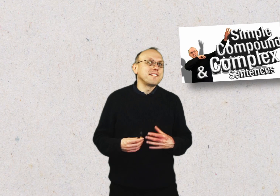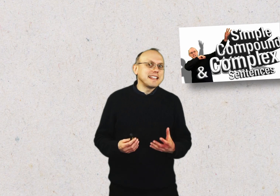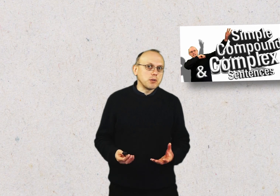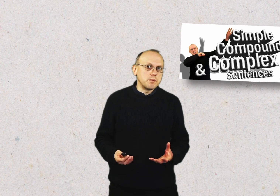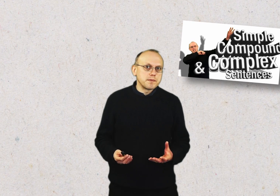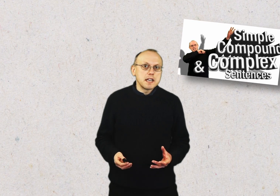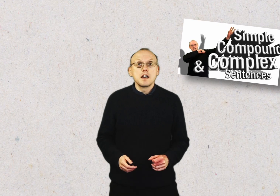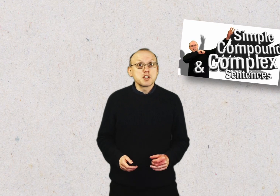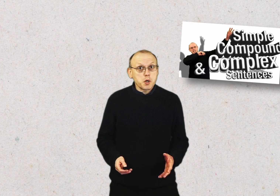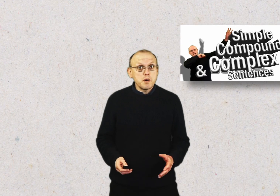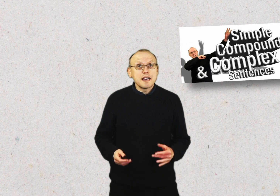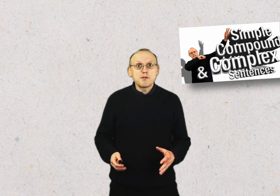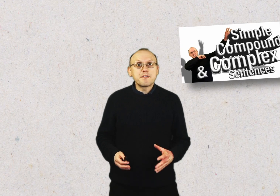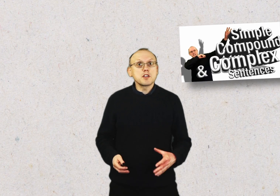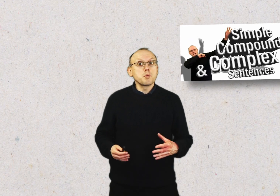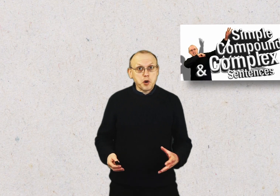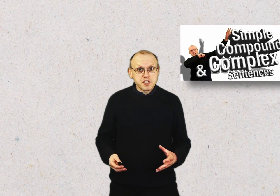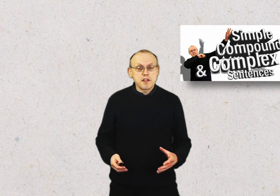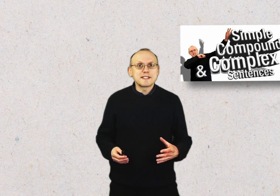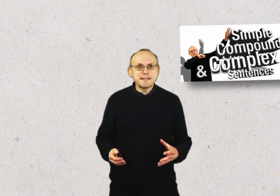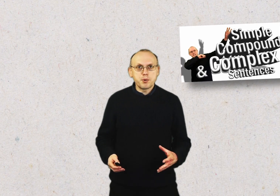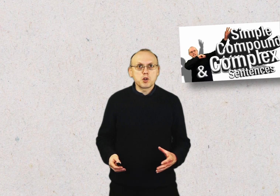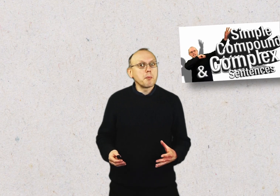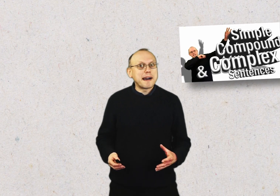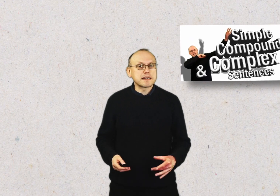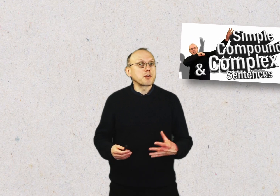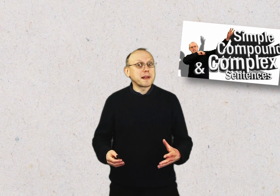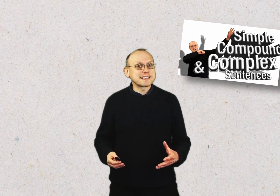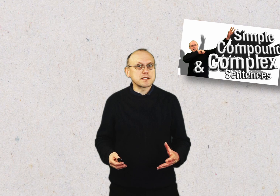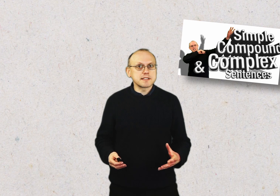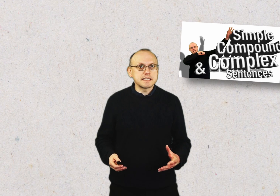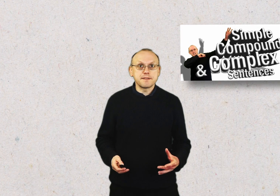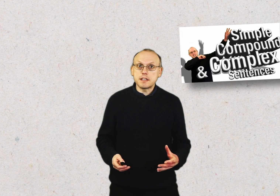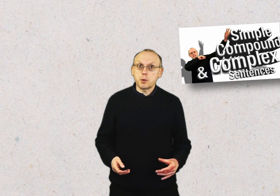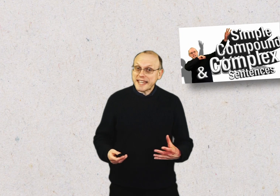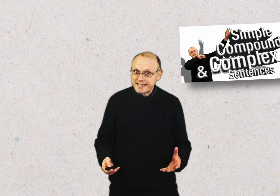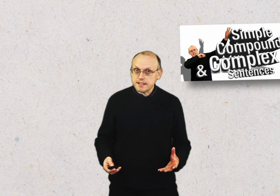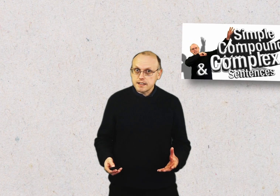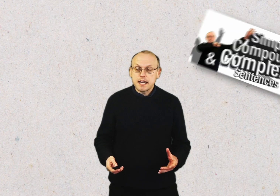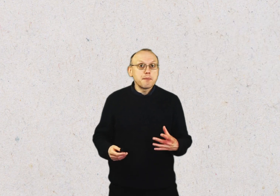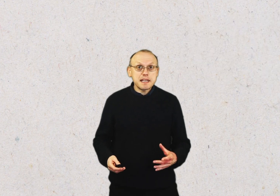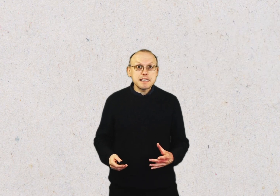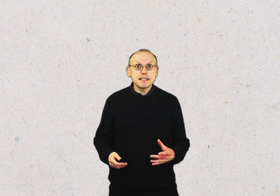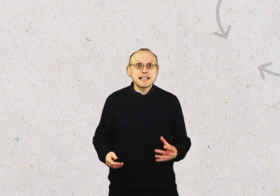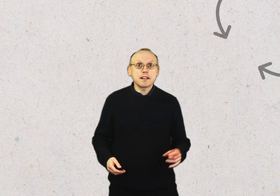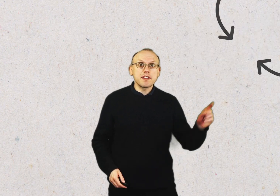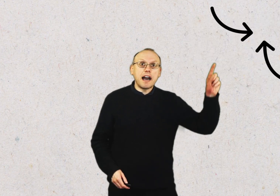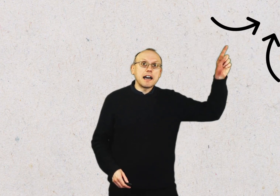video. So, if you have not watched the simple, compound and complex sentences video yet, please click on the eye here